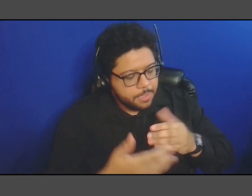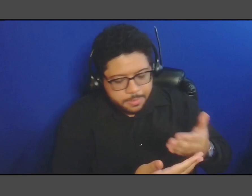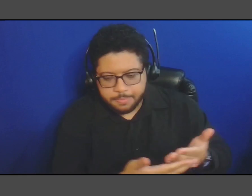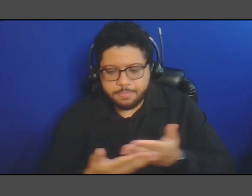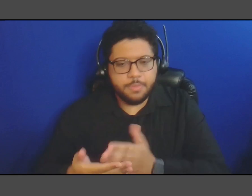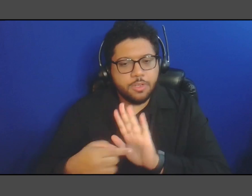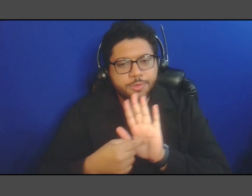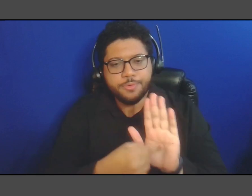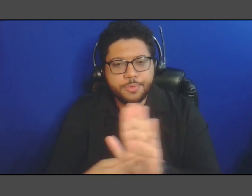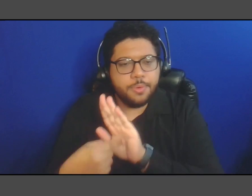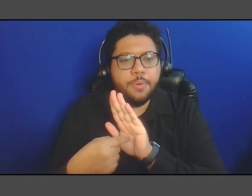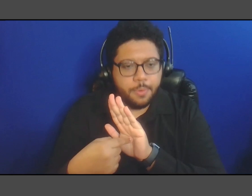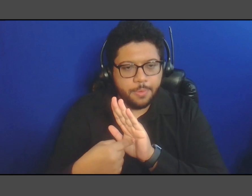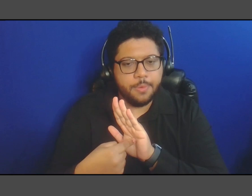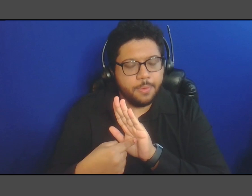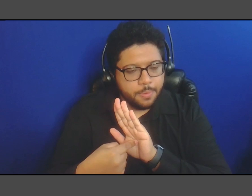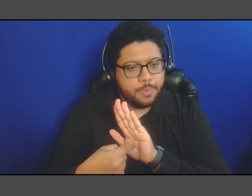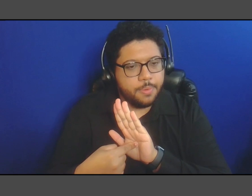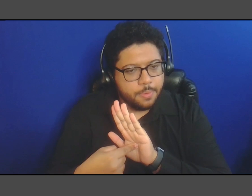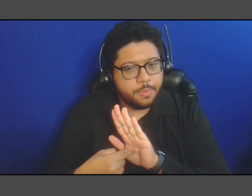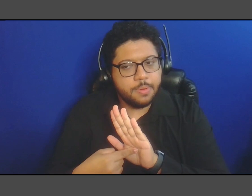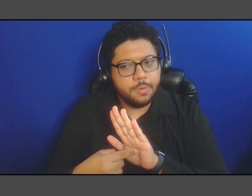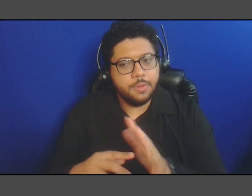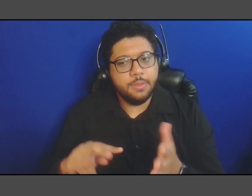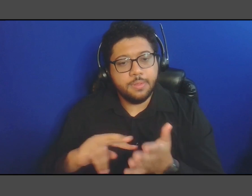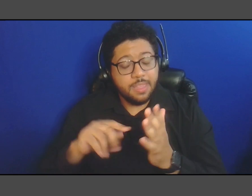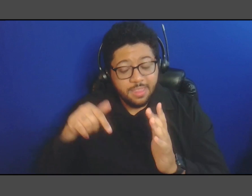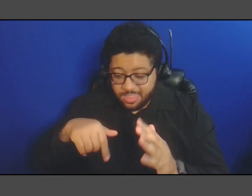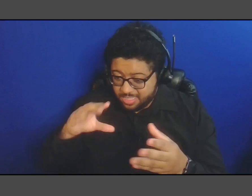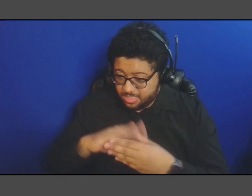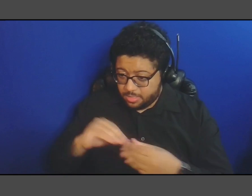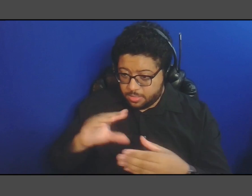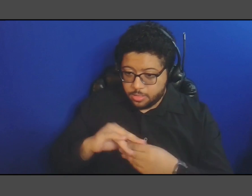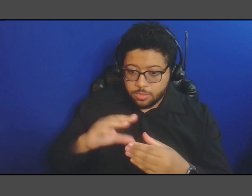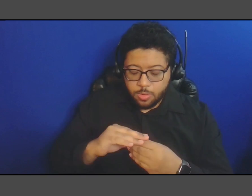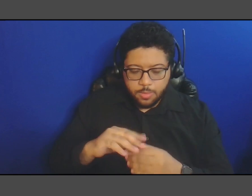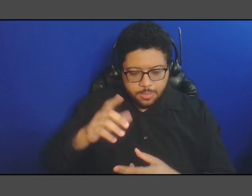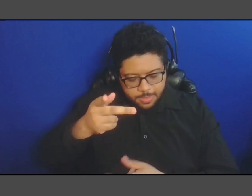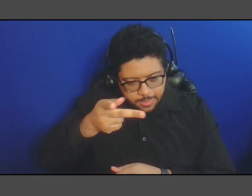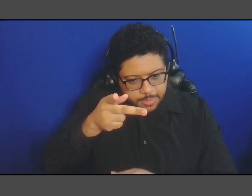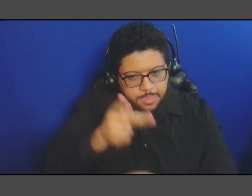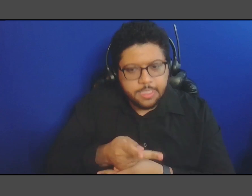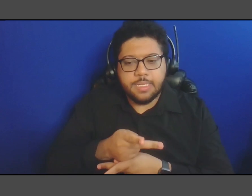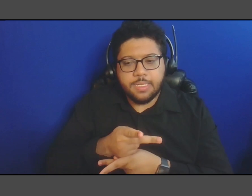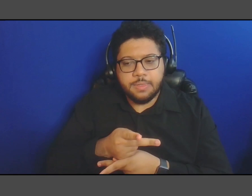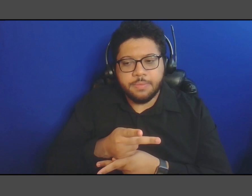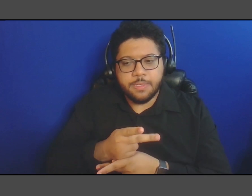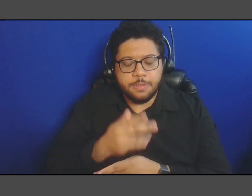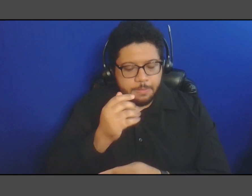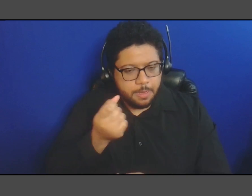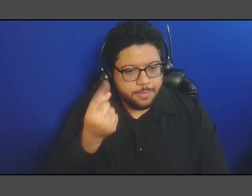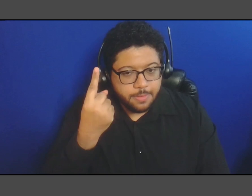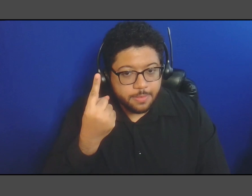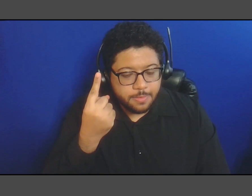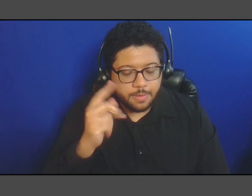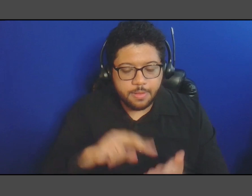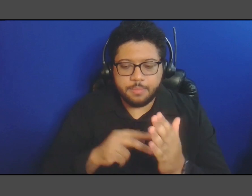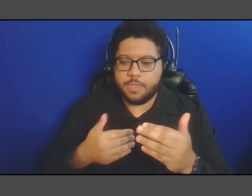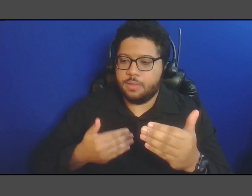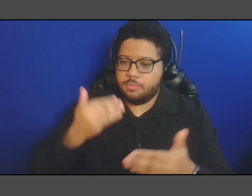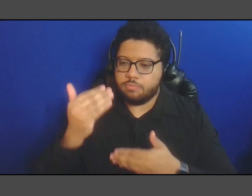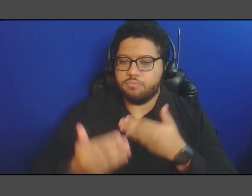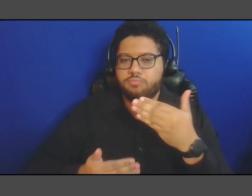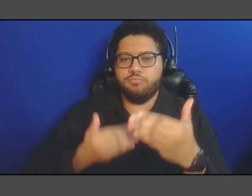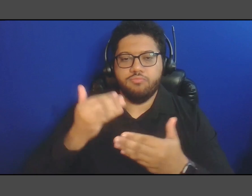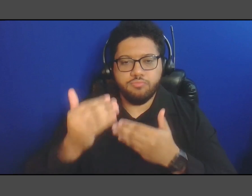and let them move us all forward in, accepting and living within a more